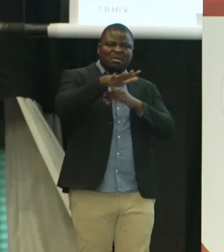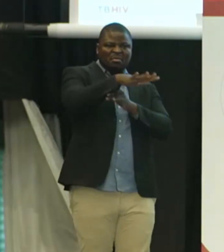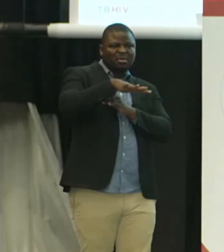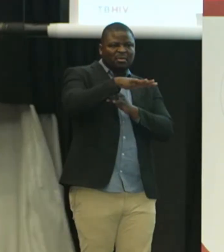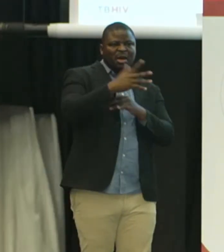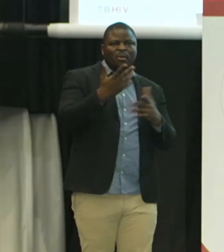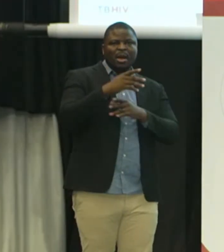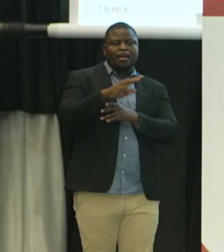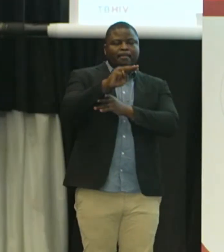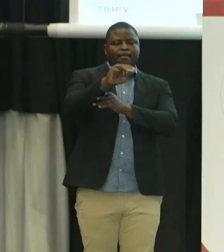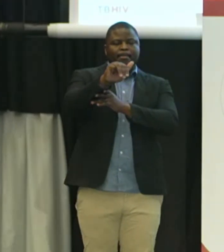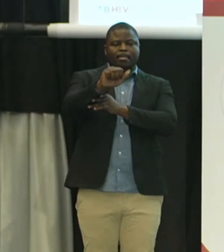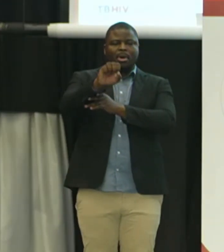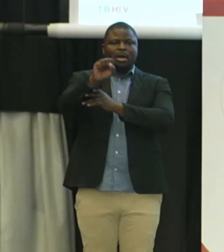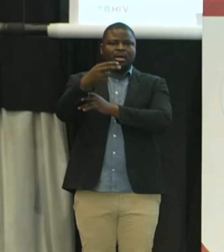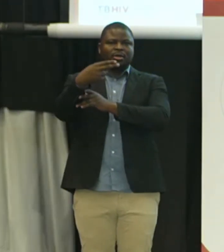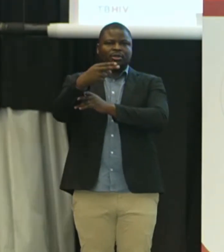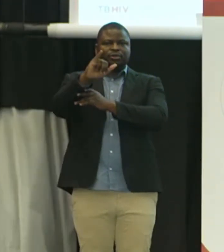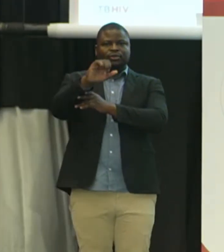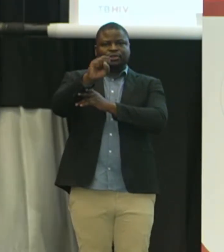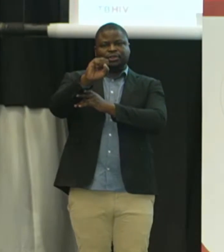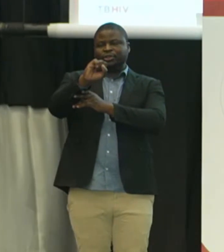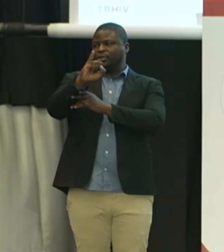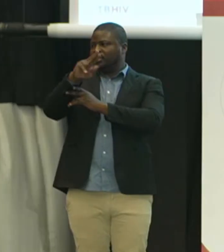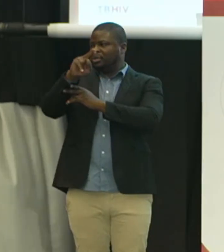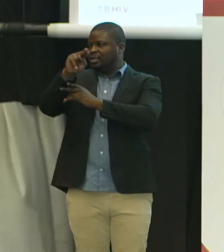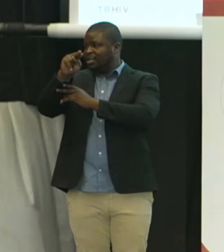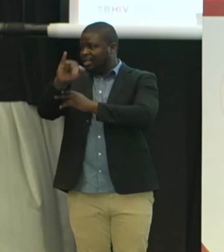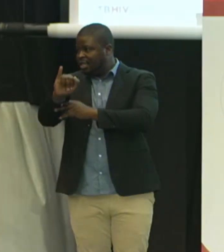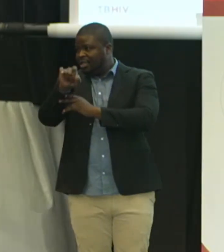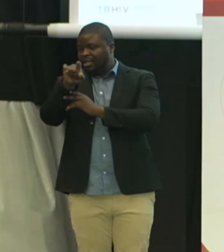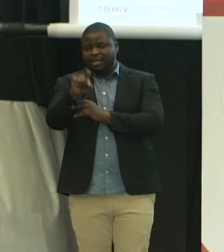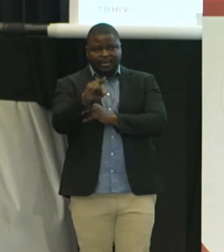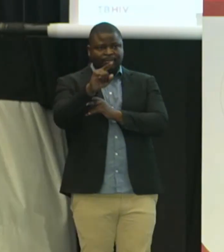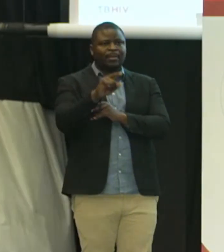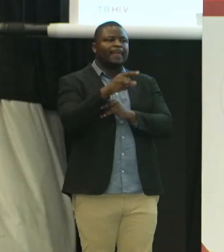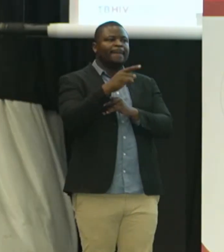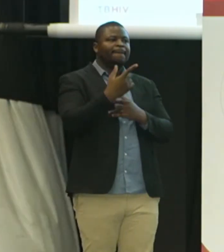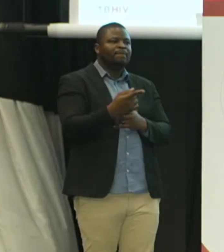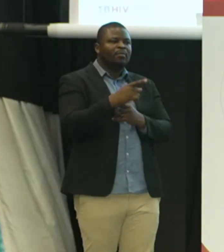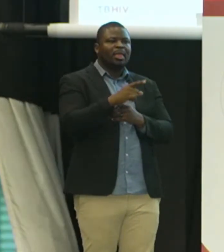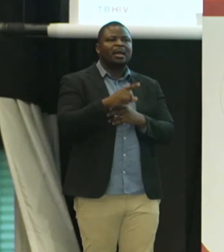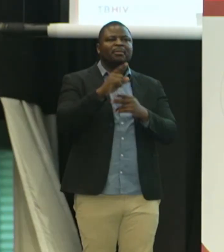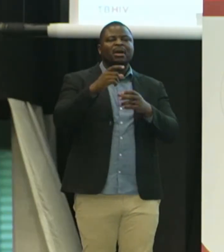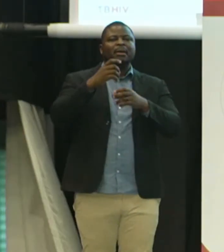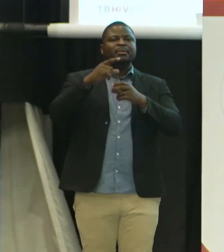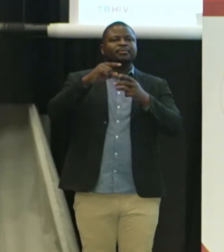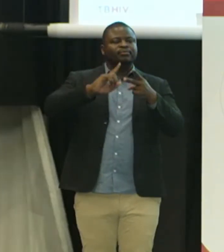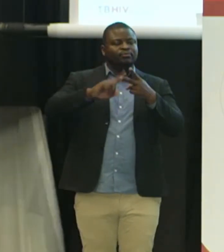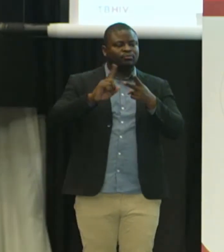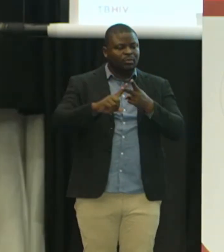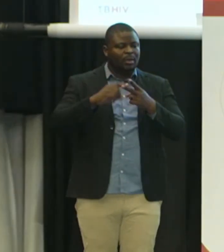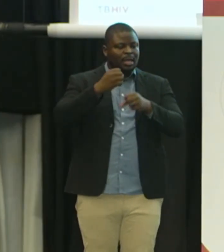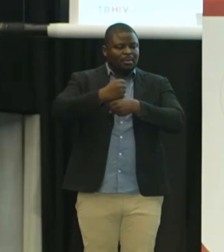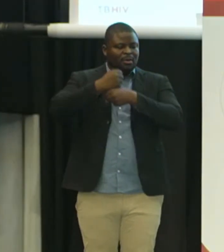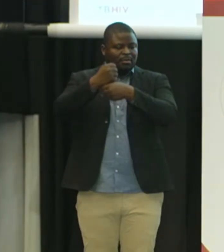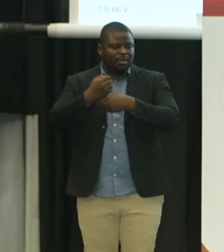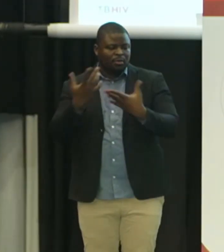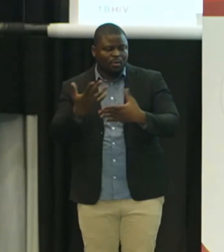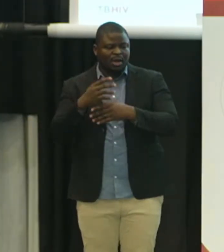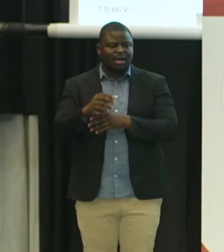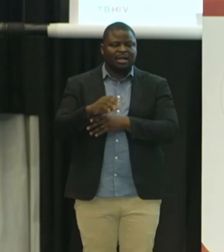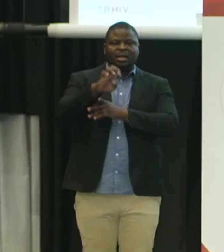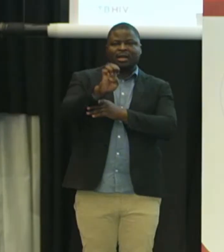4 sites, eThekwini and Tshwane, the 2 metropolitan sites, Mbombela in Etlanzeni,